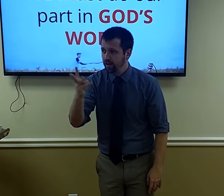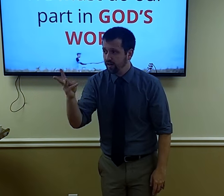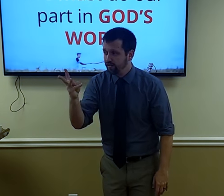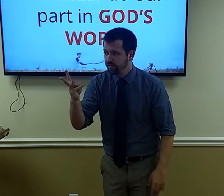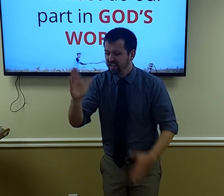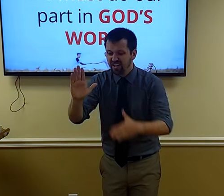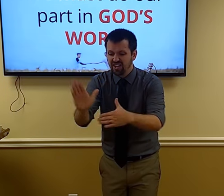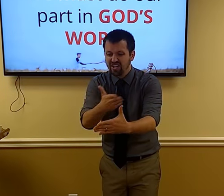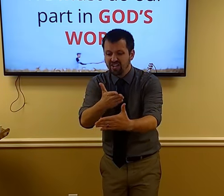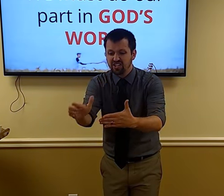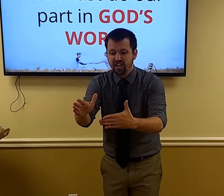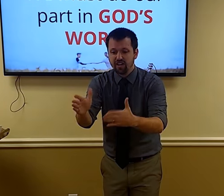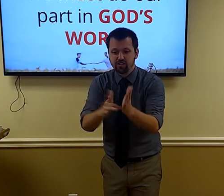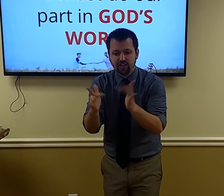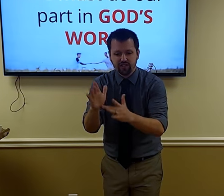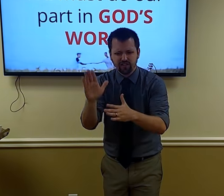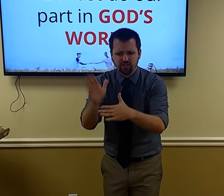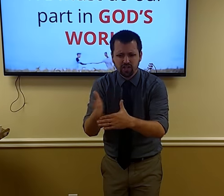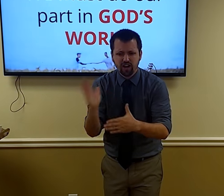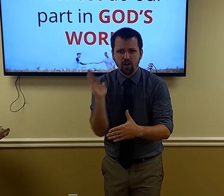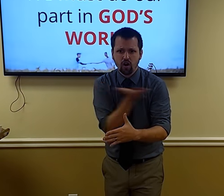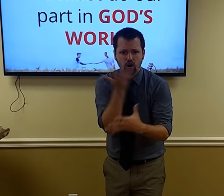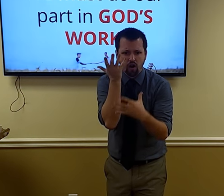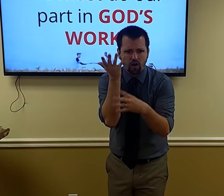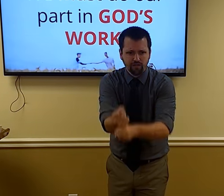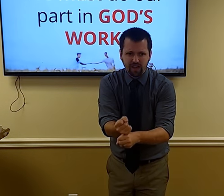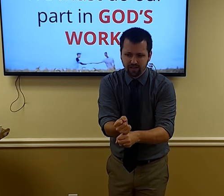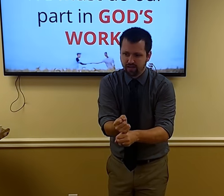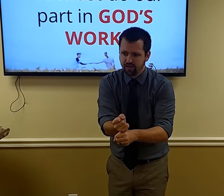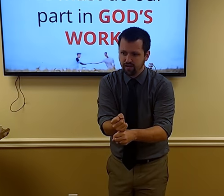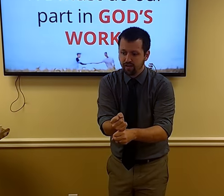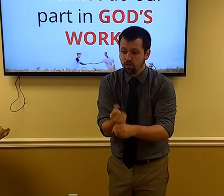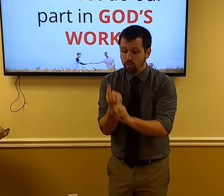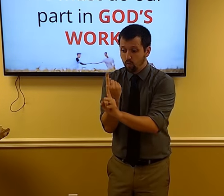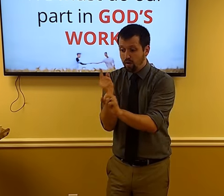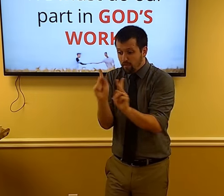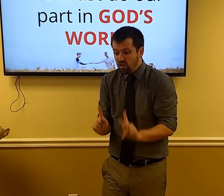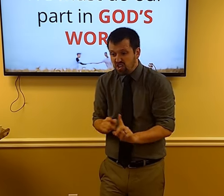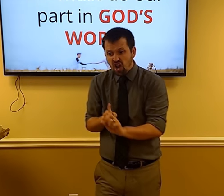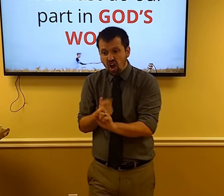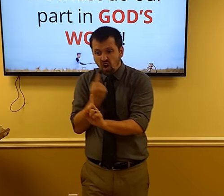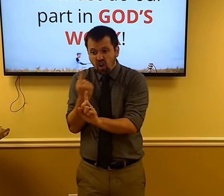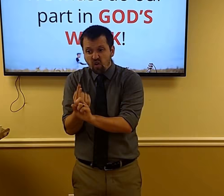witness. Share Jesus. Yeah. Share our faith. So, but one person alone?